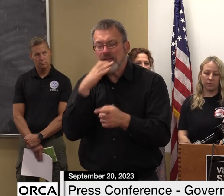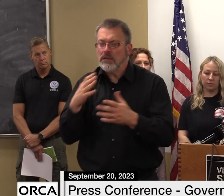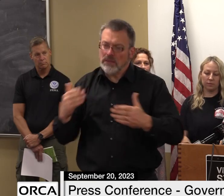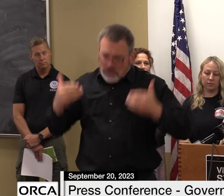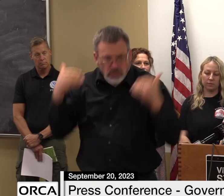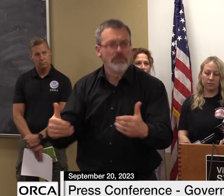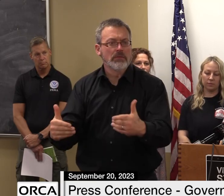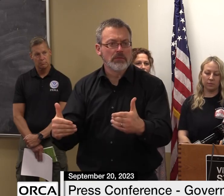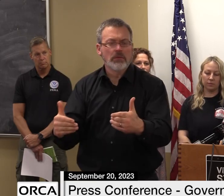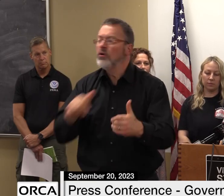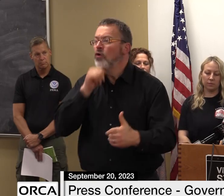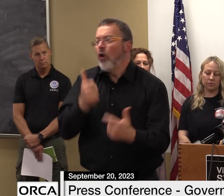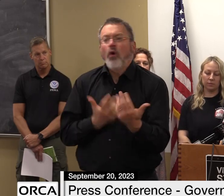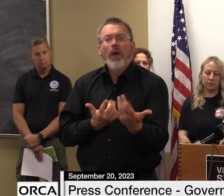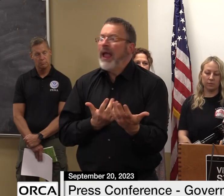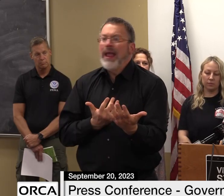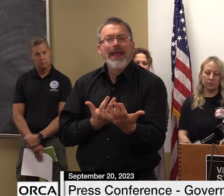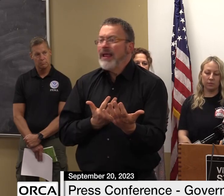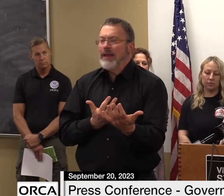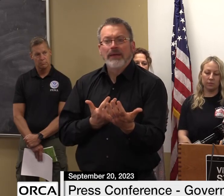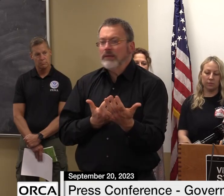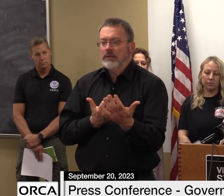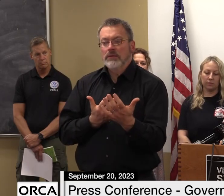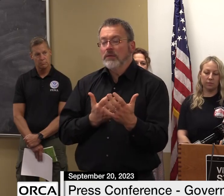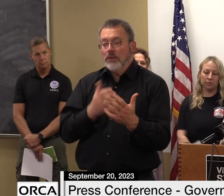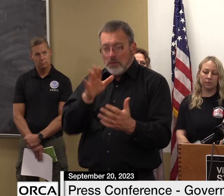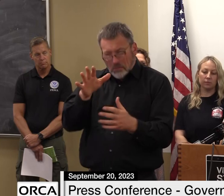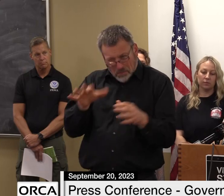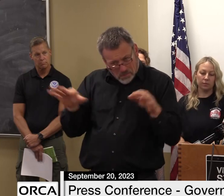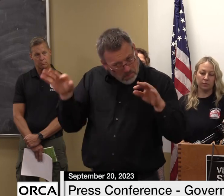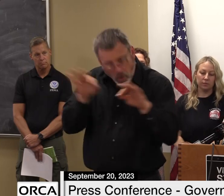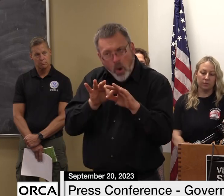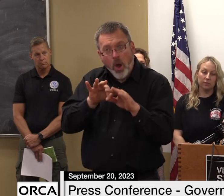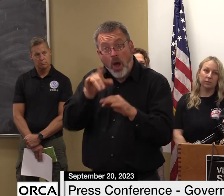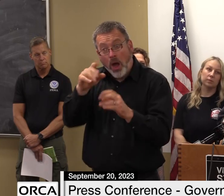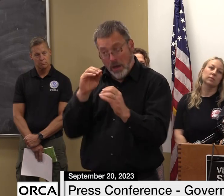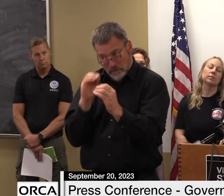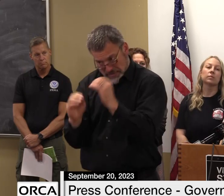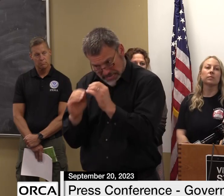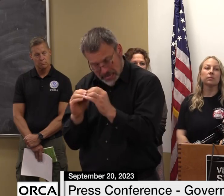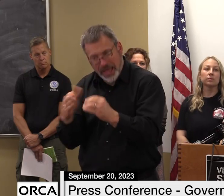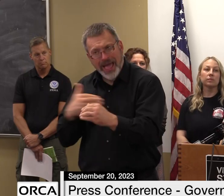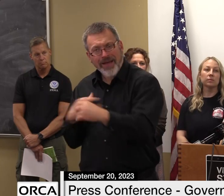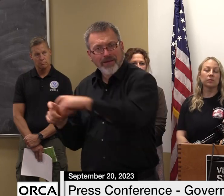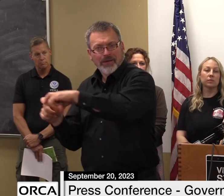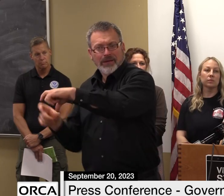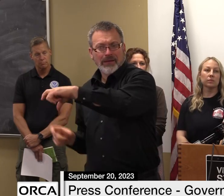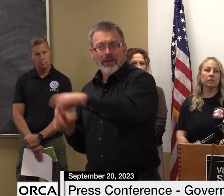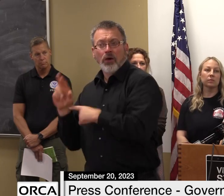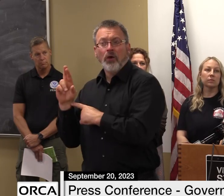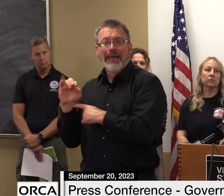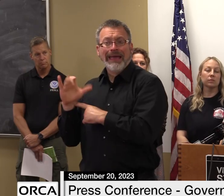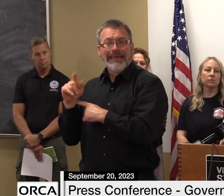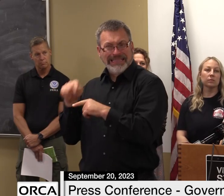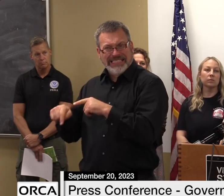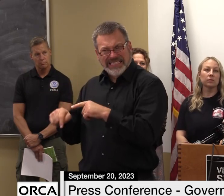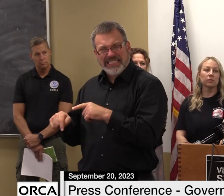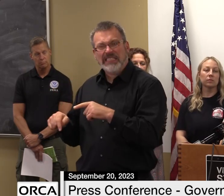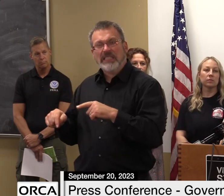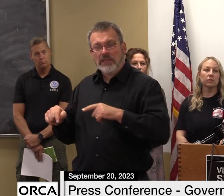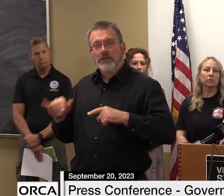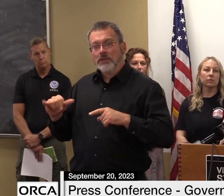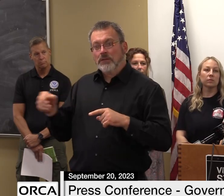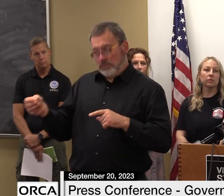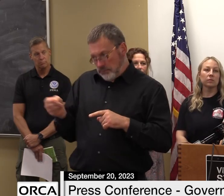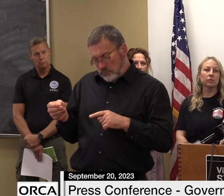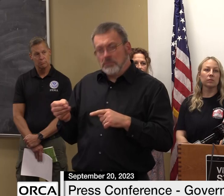with that. Keep your receipts. And if your expense exceeds what FEMA awarded you, if you're